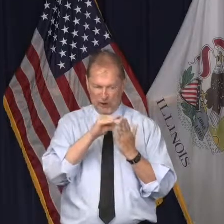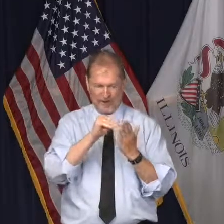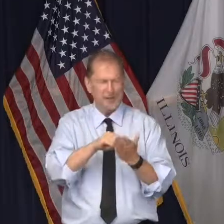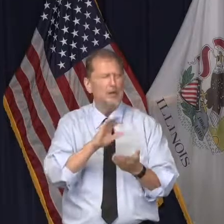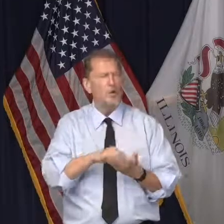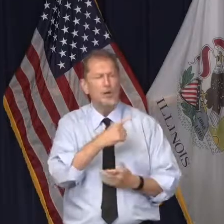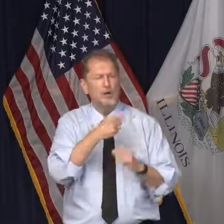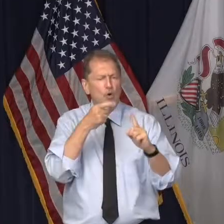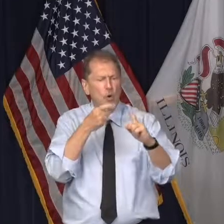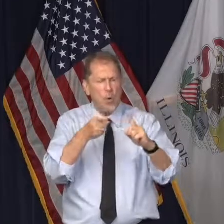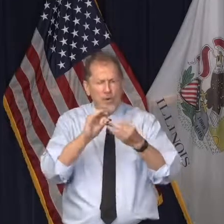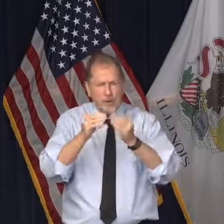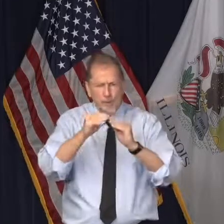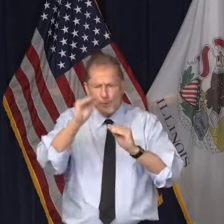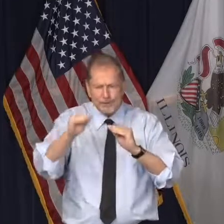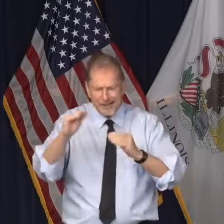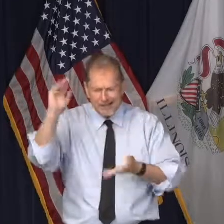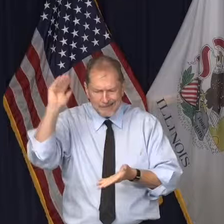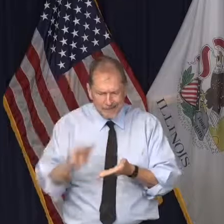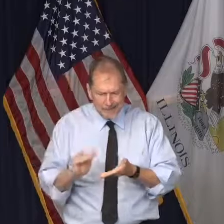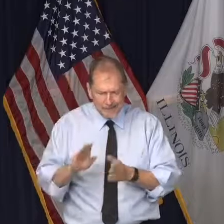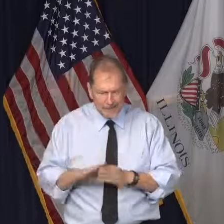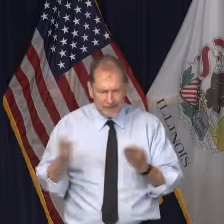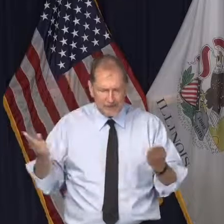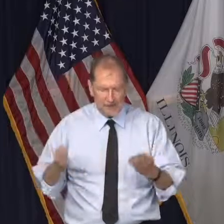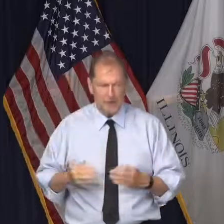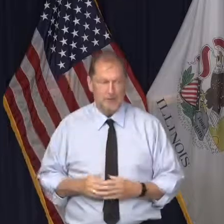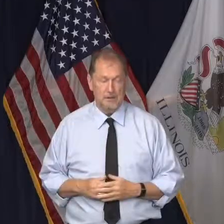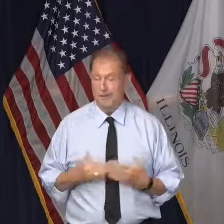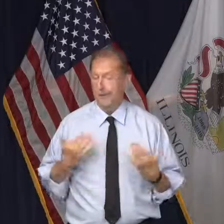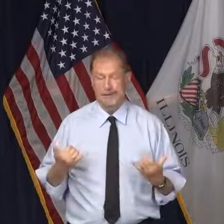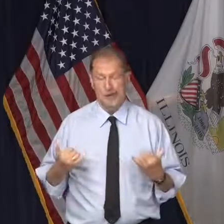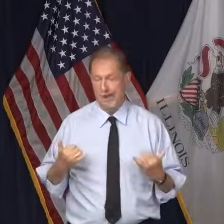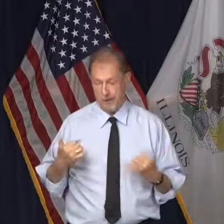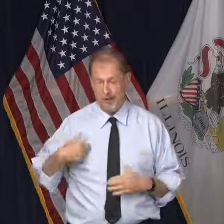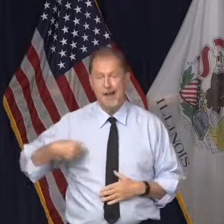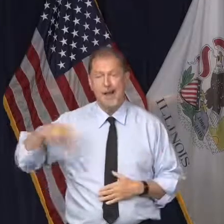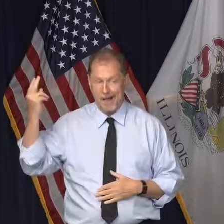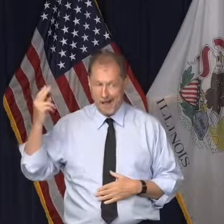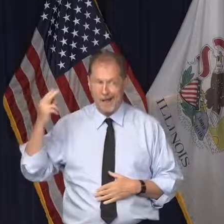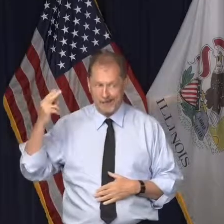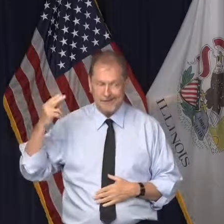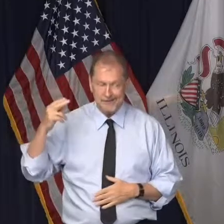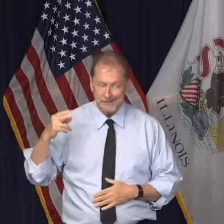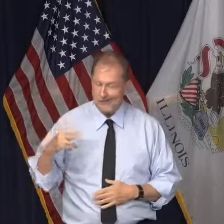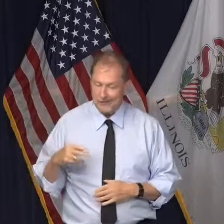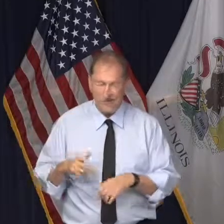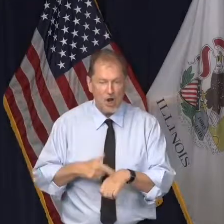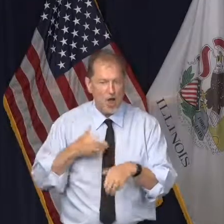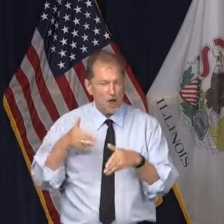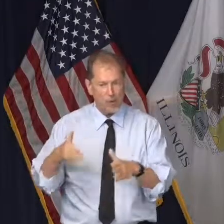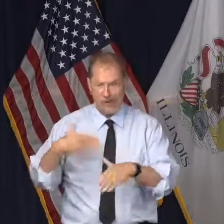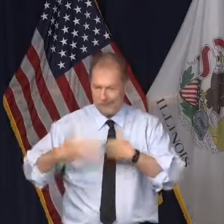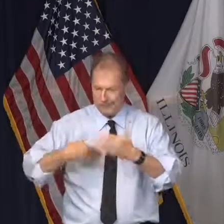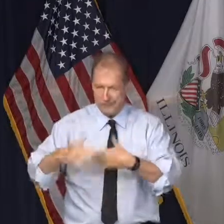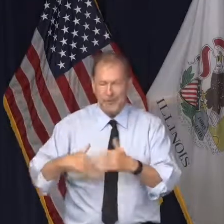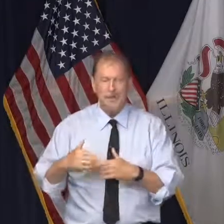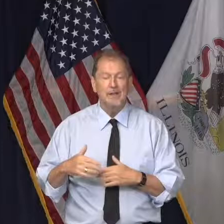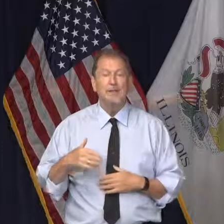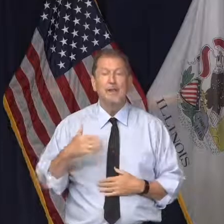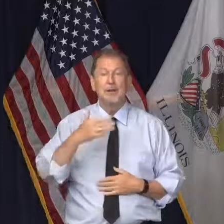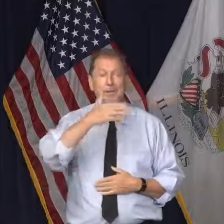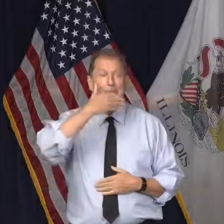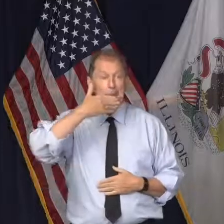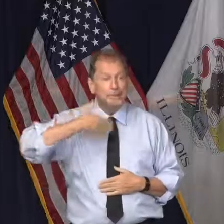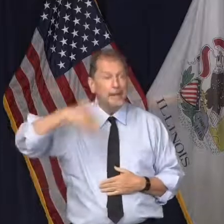for? Is there a number? Well, it's a lot lower than where we are now, and it's a long way to go. In fact, as you know, at our very lowest